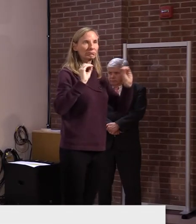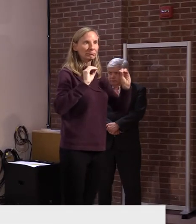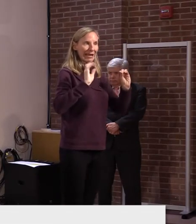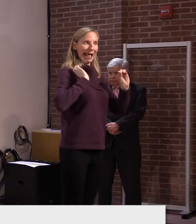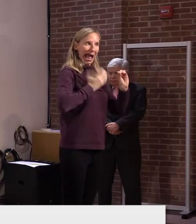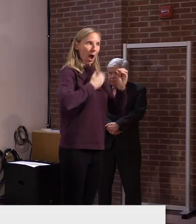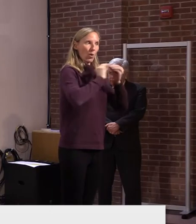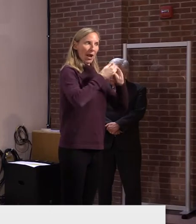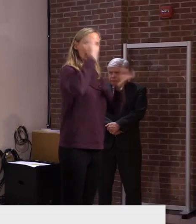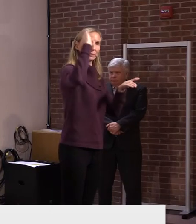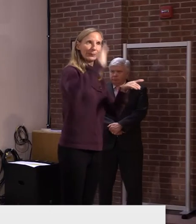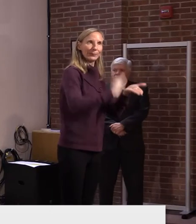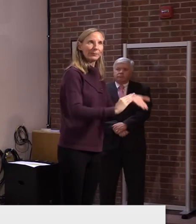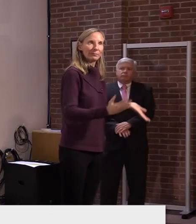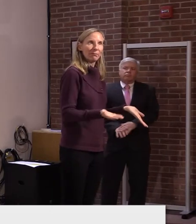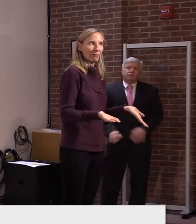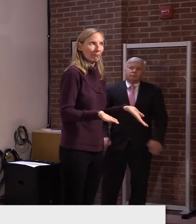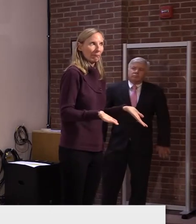decline.